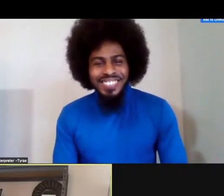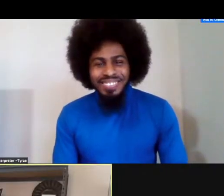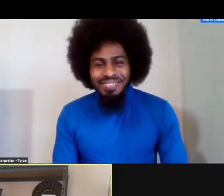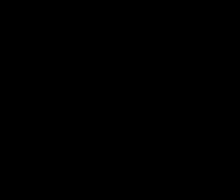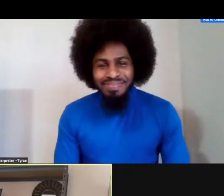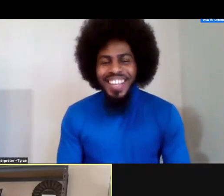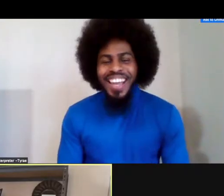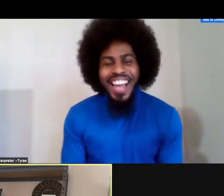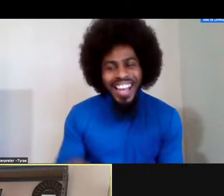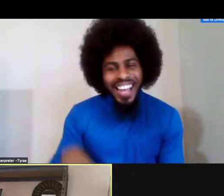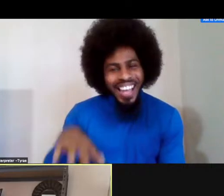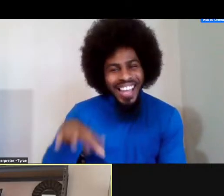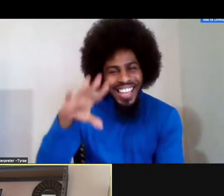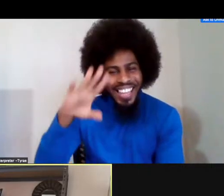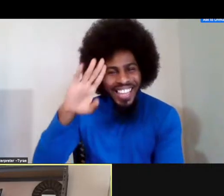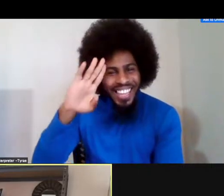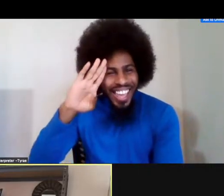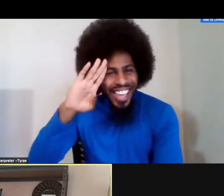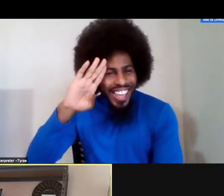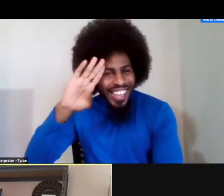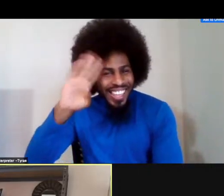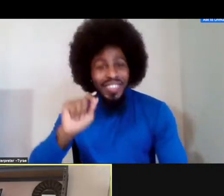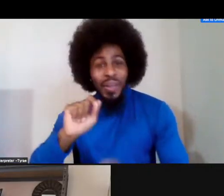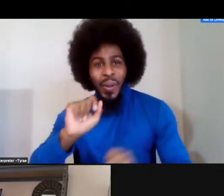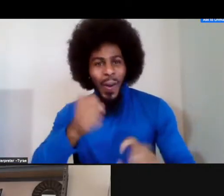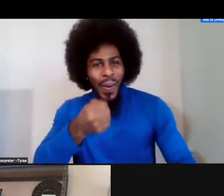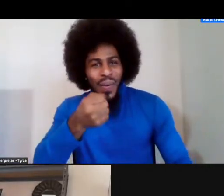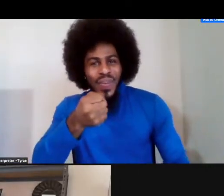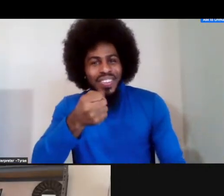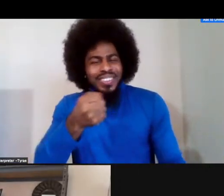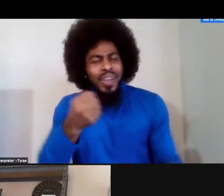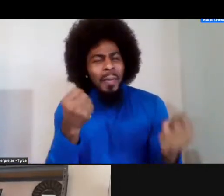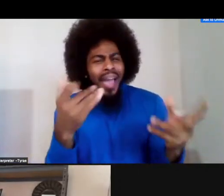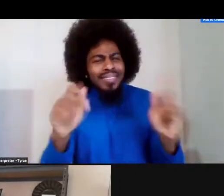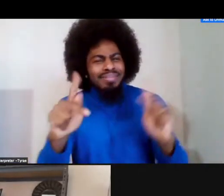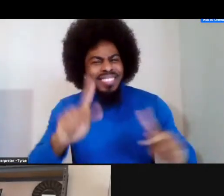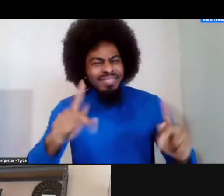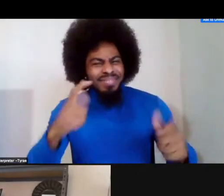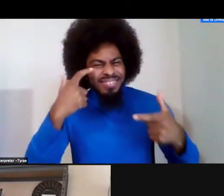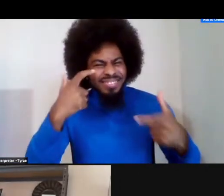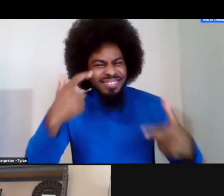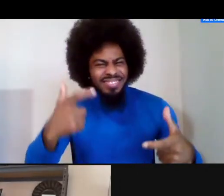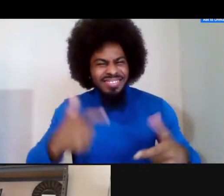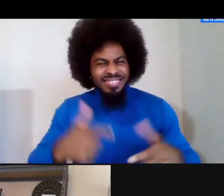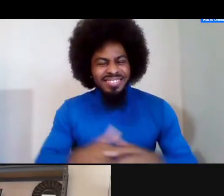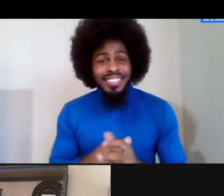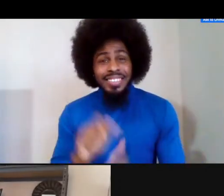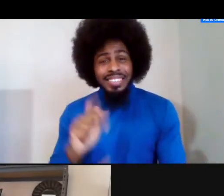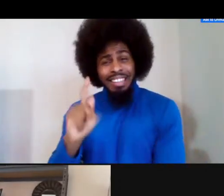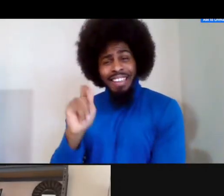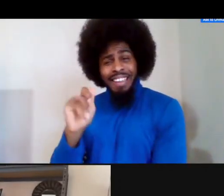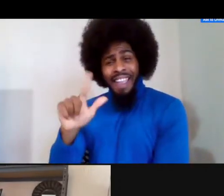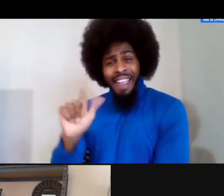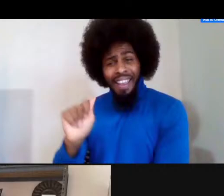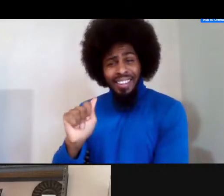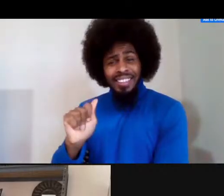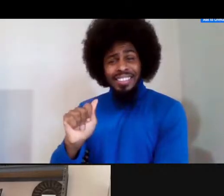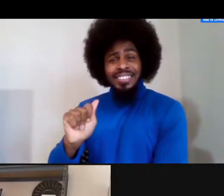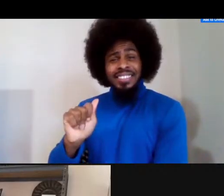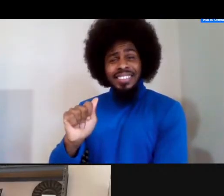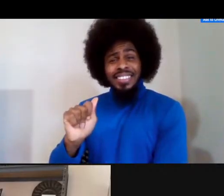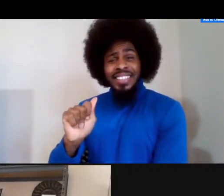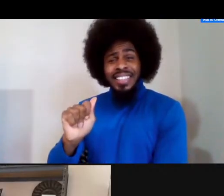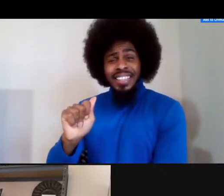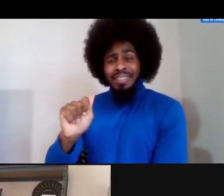Hello. Hold on, there's lots of people out here. Okay, so Kayla Dodler, Tiantin